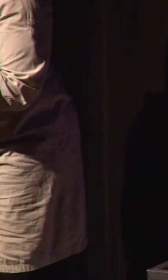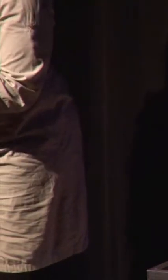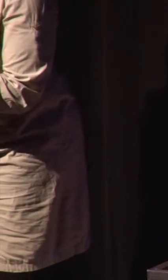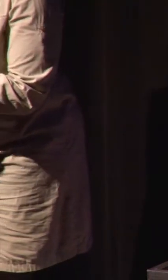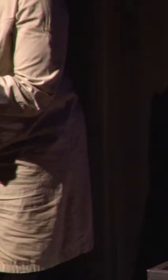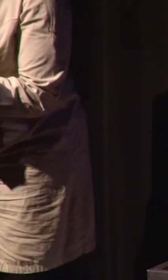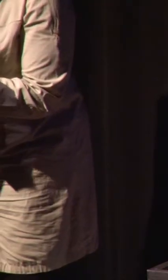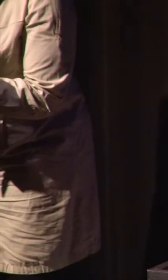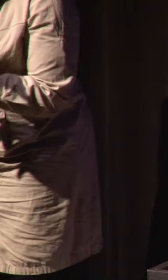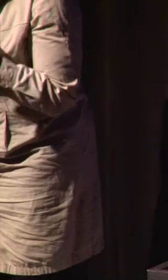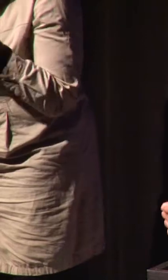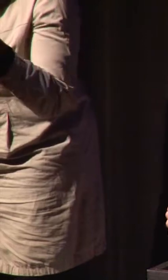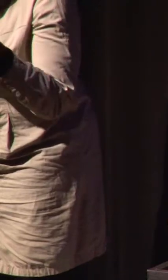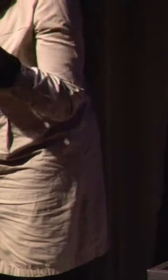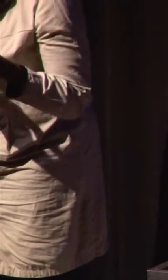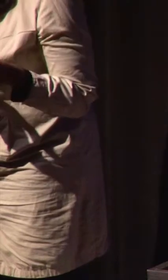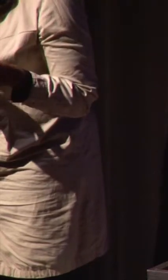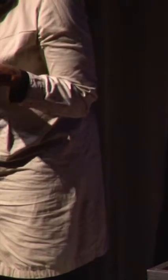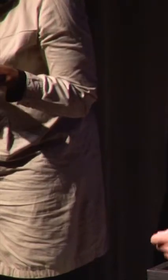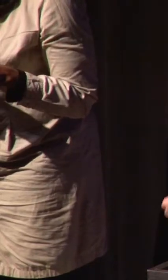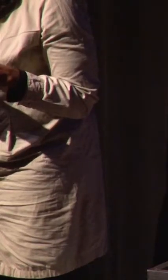dictatorships,